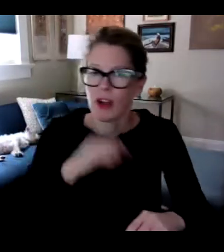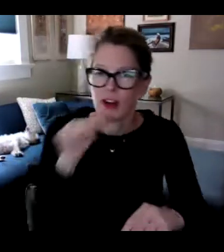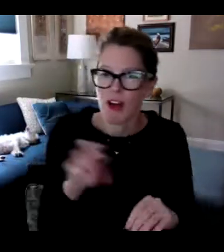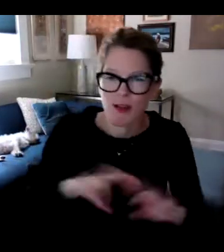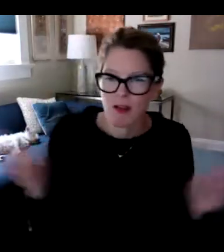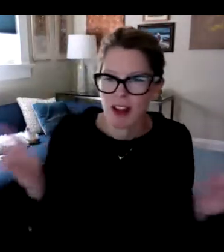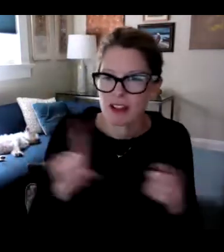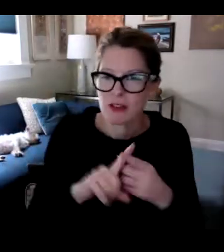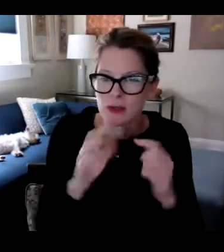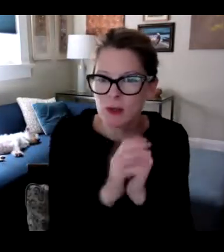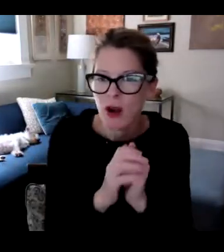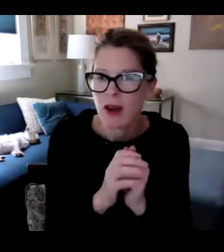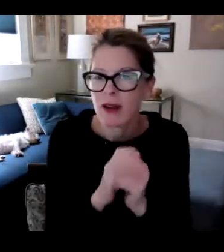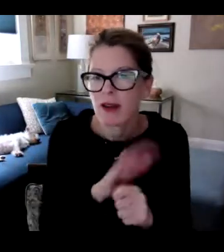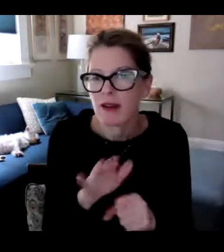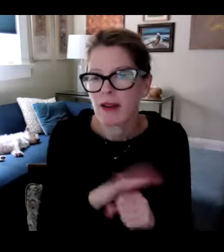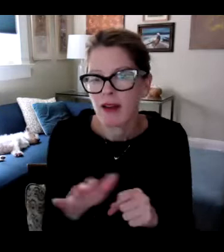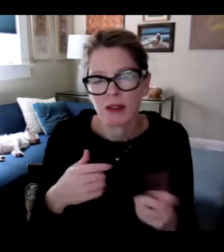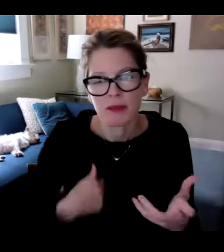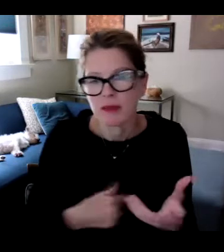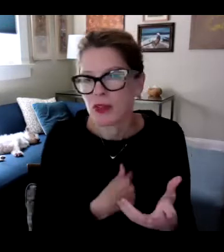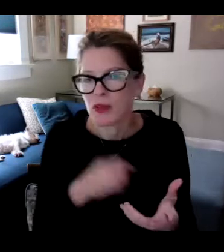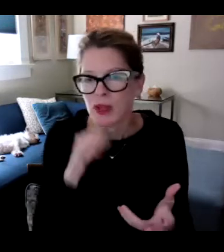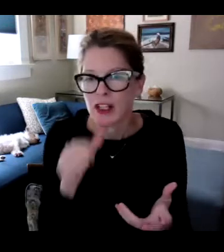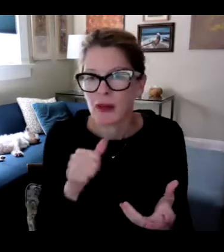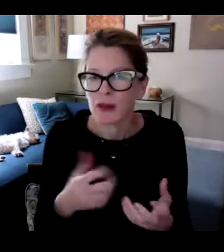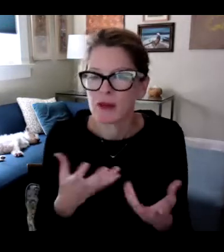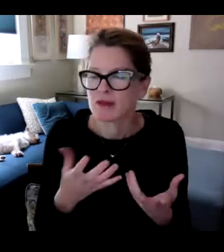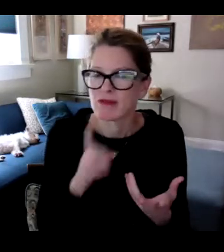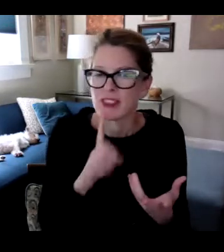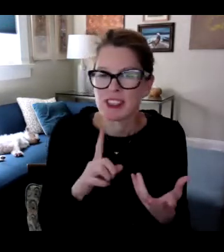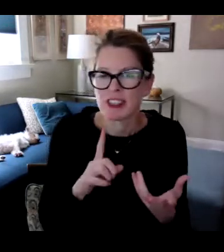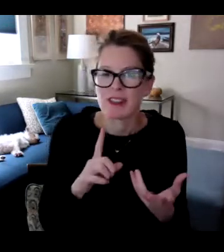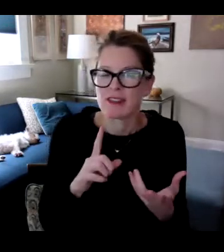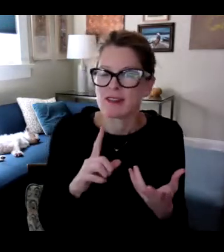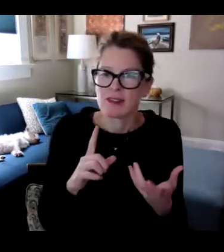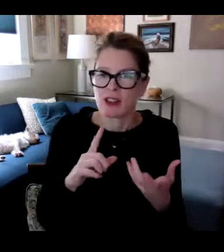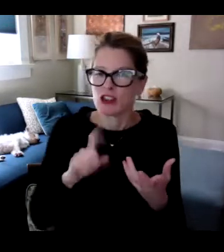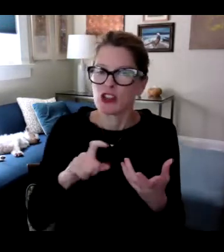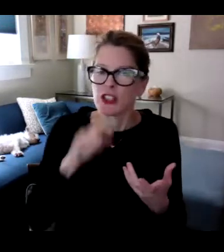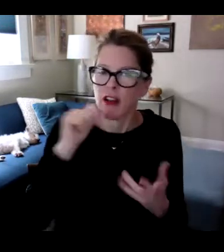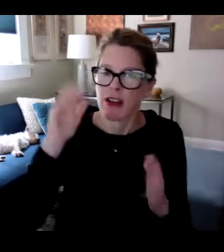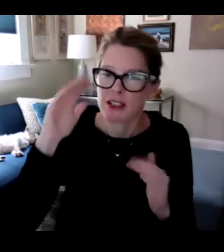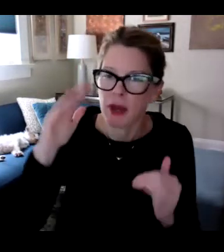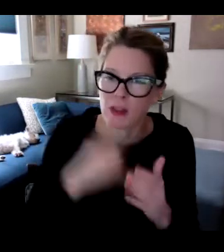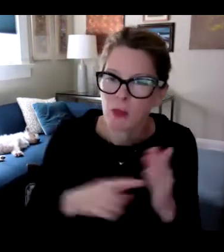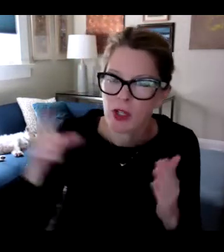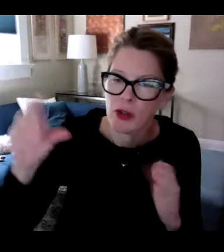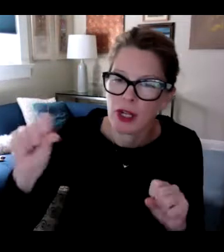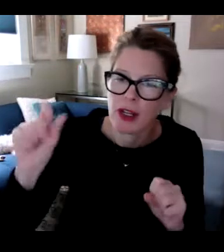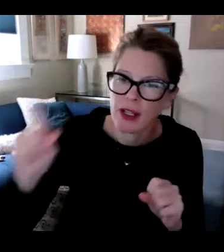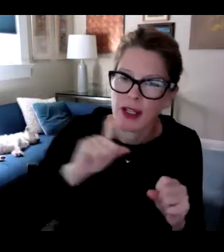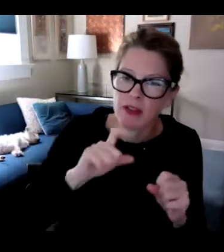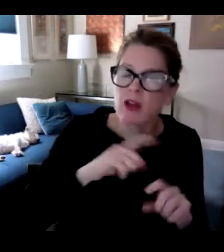or deserve. Pour upon us the abundance of your mercy, forgiving us those things of which our conscience